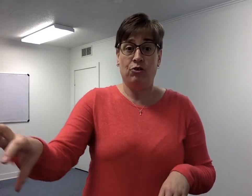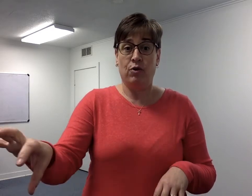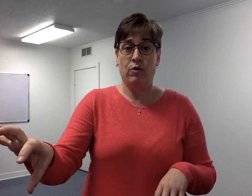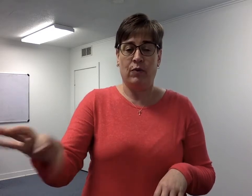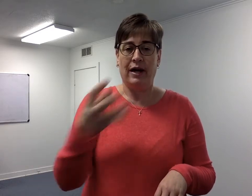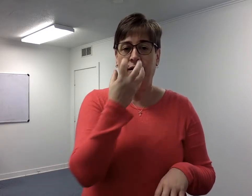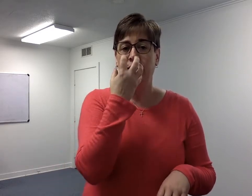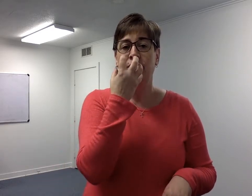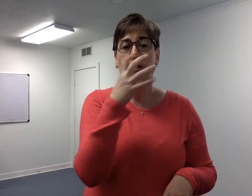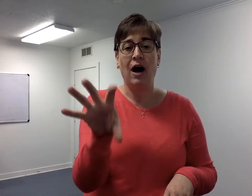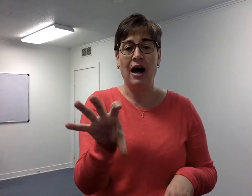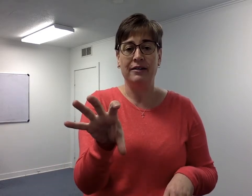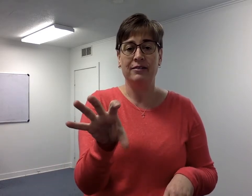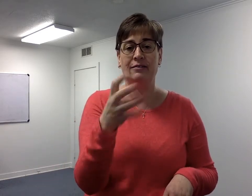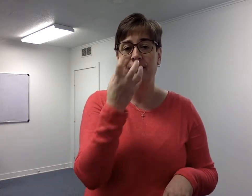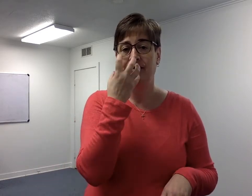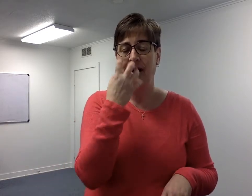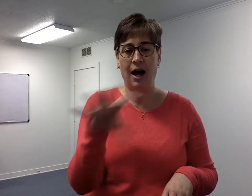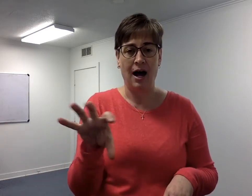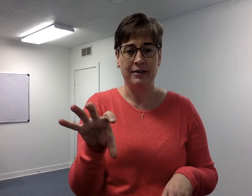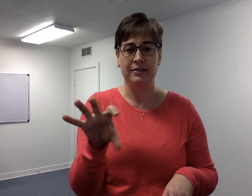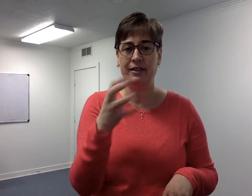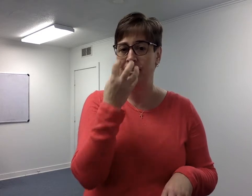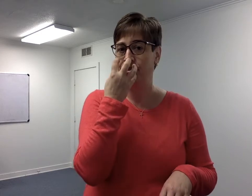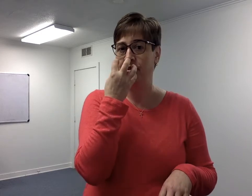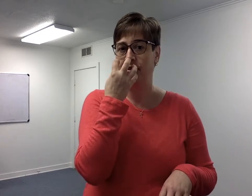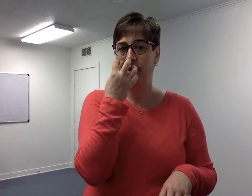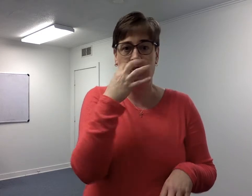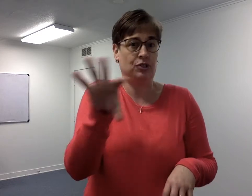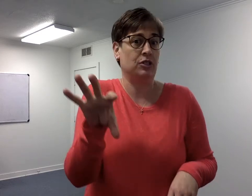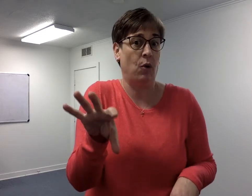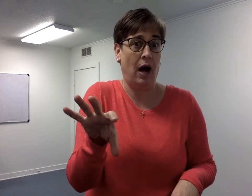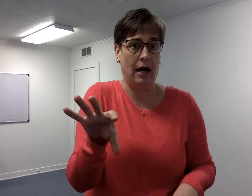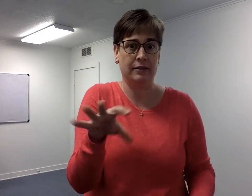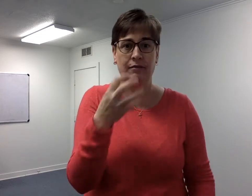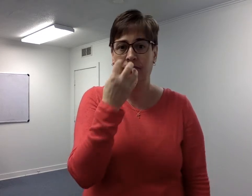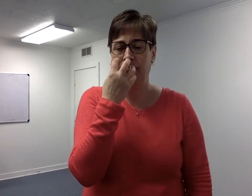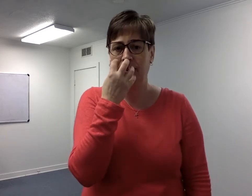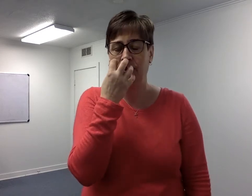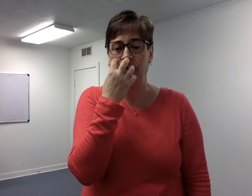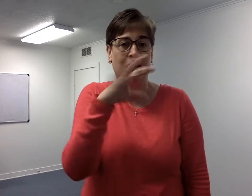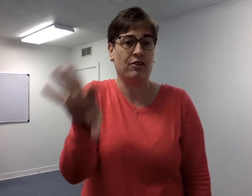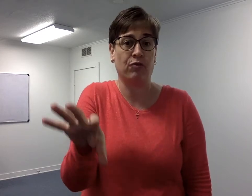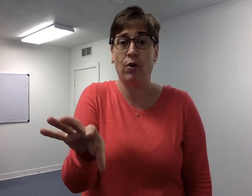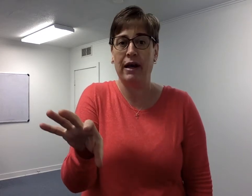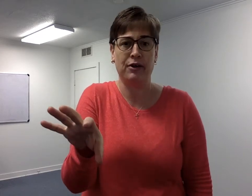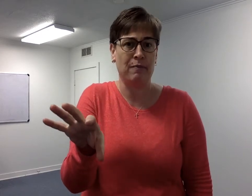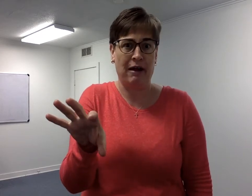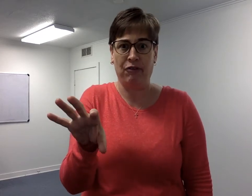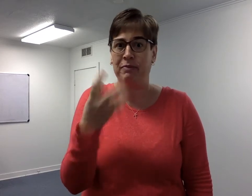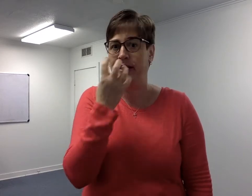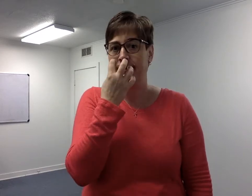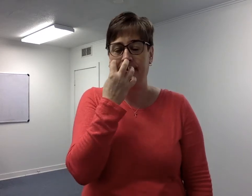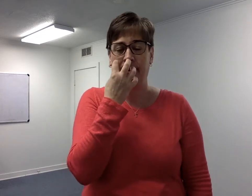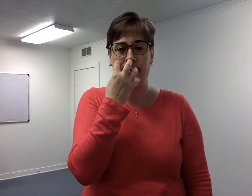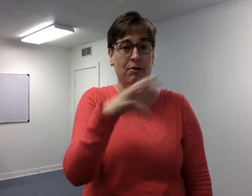throw it away. So hot, hot, because it's just so hot. You've had to throw it out of your mouth because it's burning